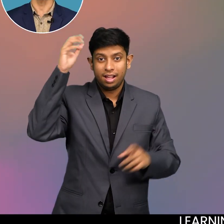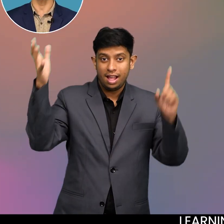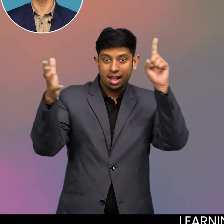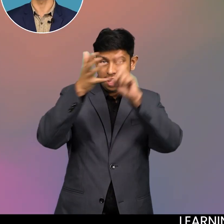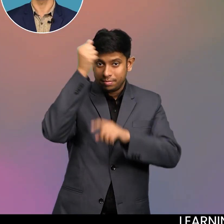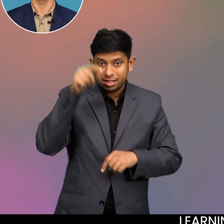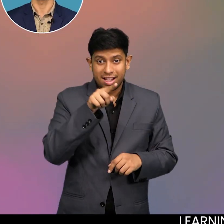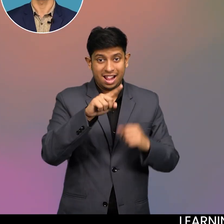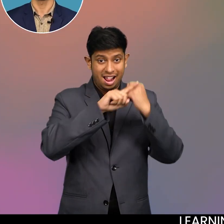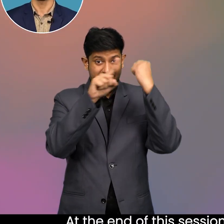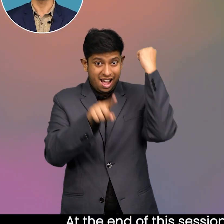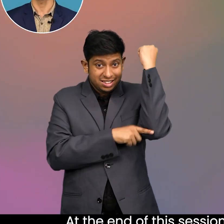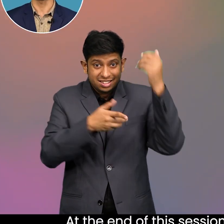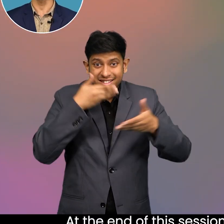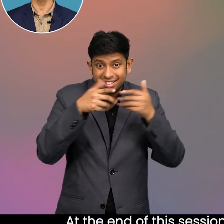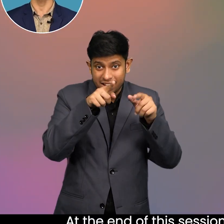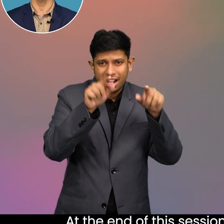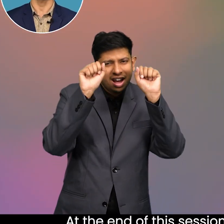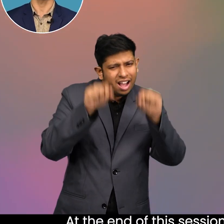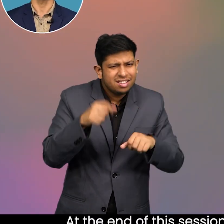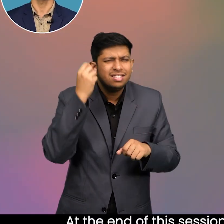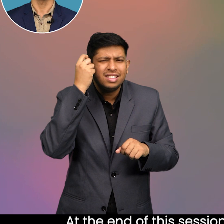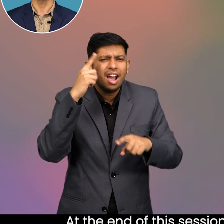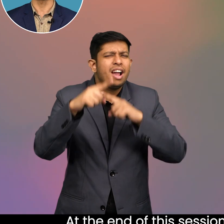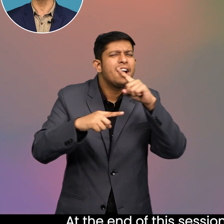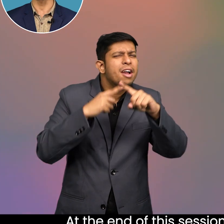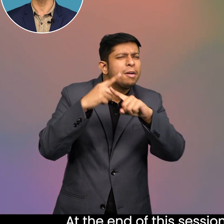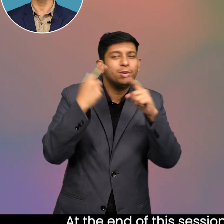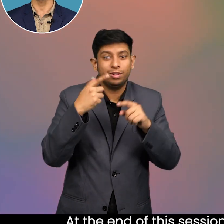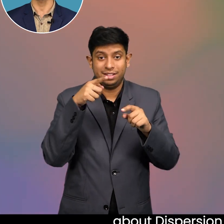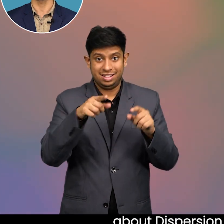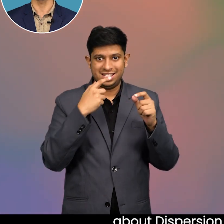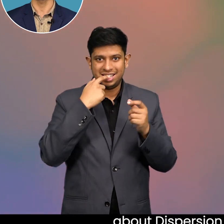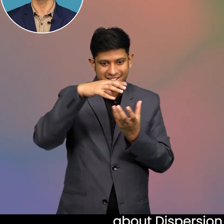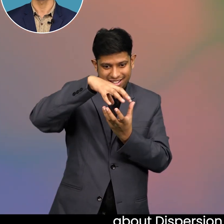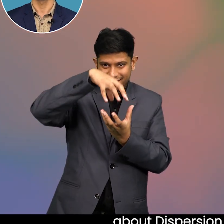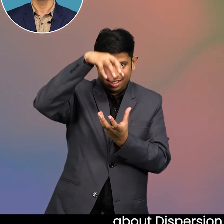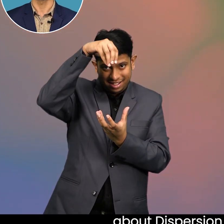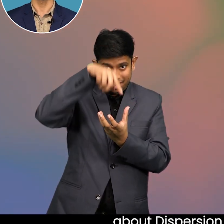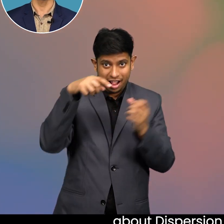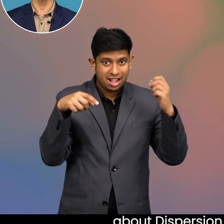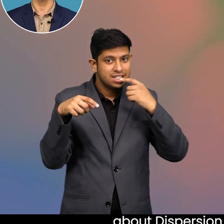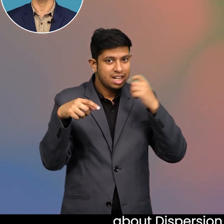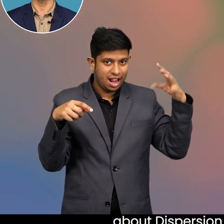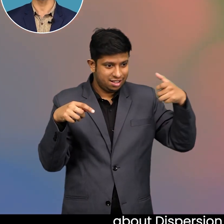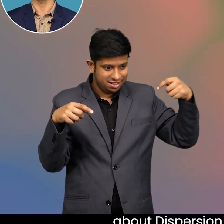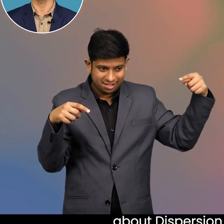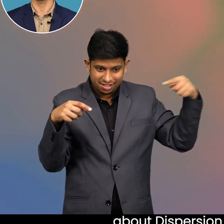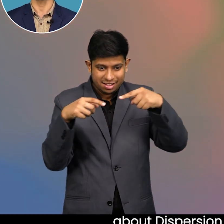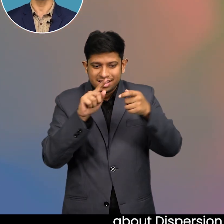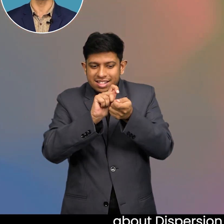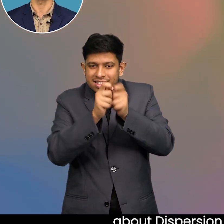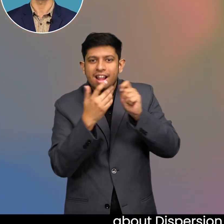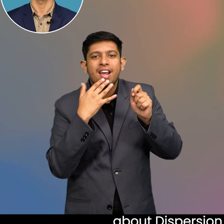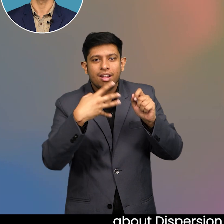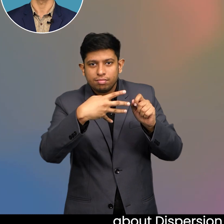Learning Outcomes At the end of this session, you will be able to understand about dispersion of white light